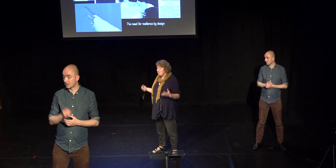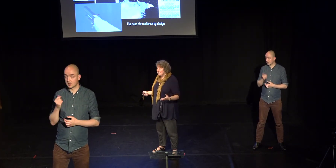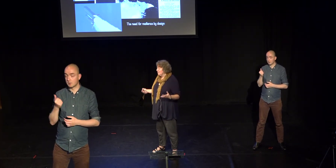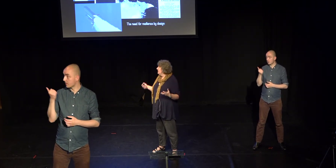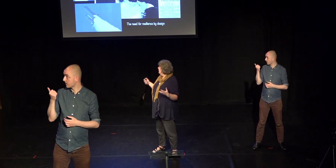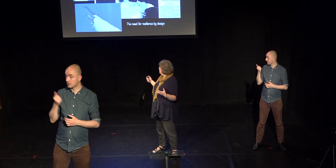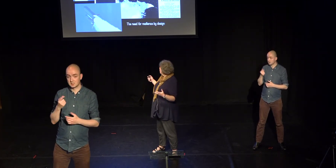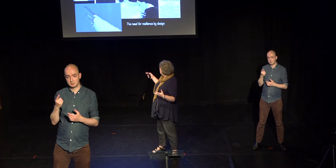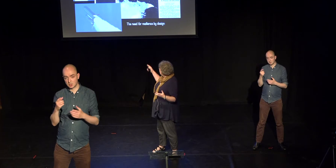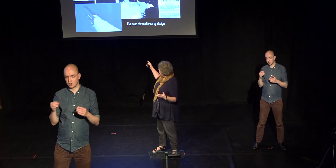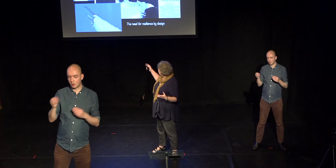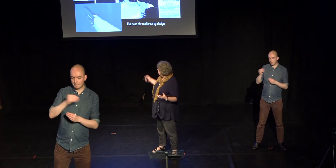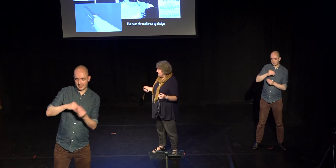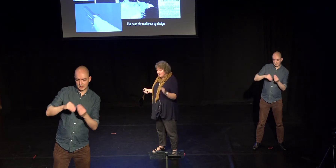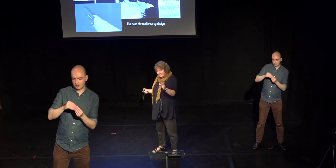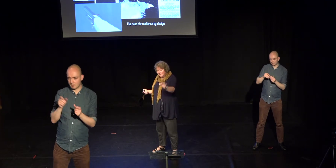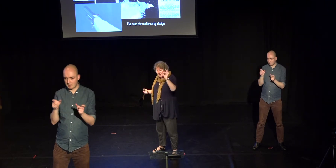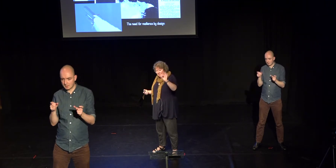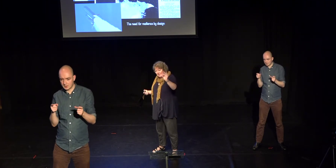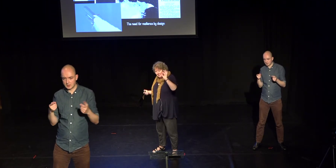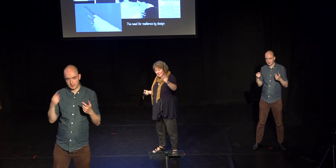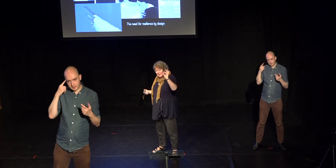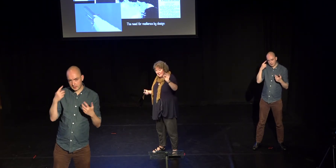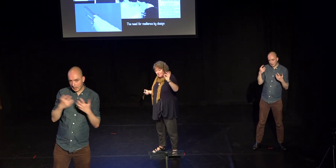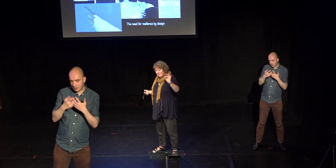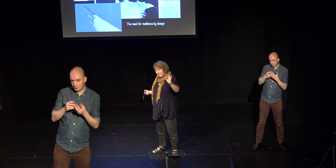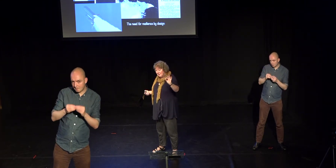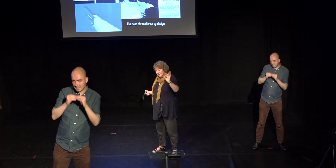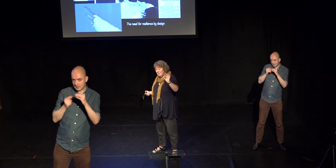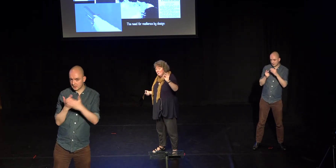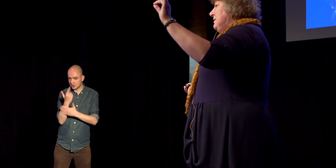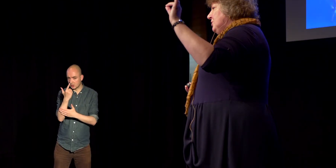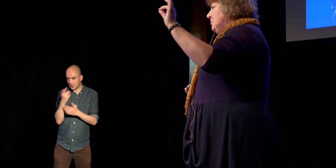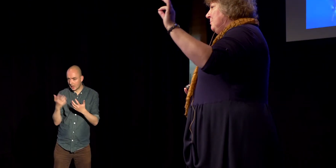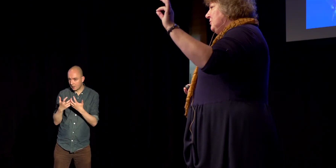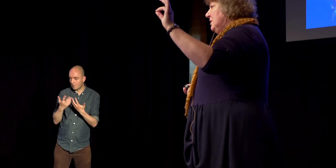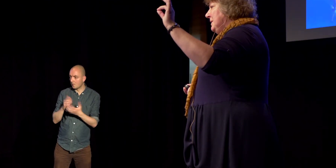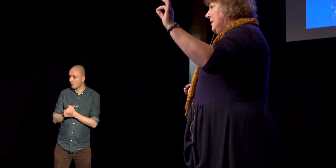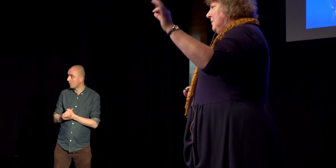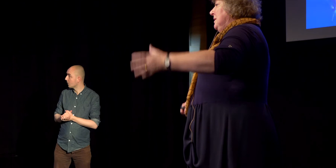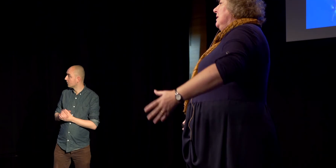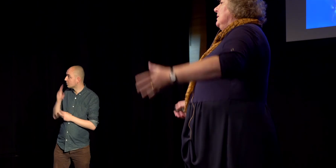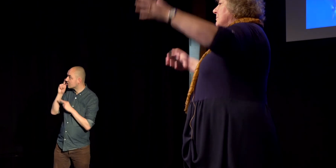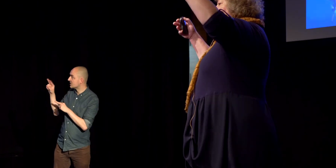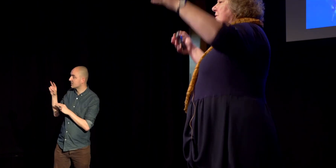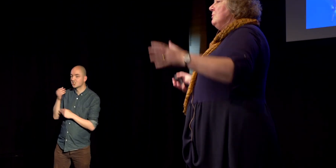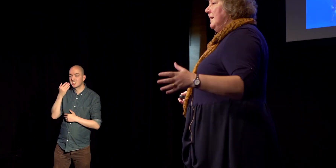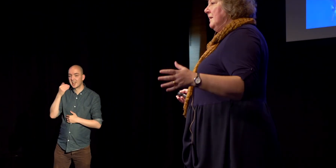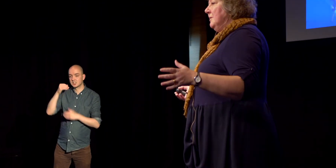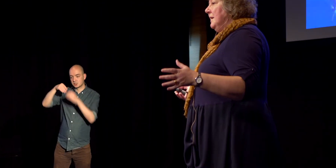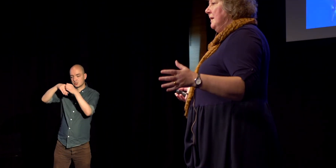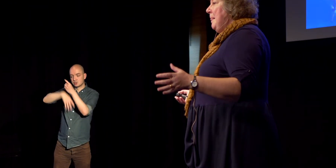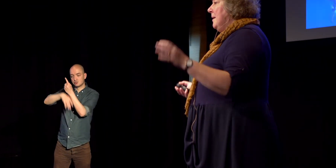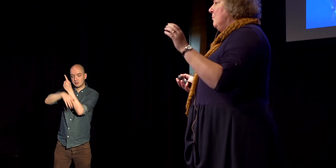the shuttle. And you can see the little red arrow, there's a funny bit of gas streaming out where it should not be streaming out. There's a big fuel